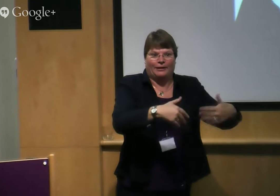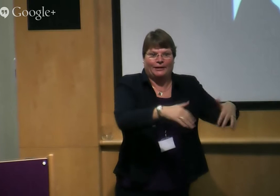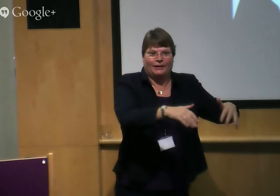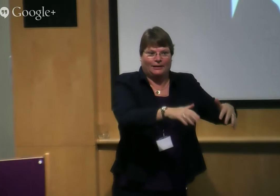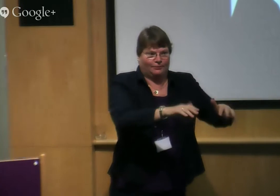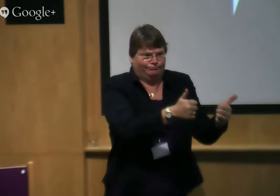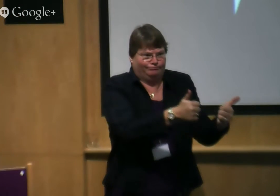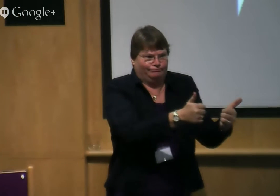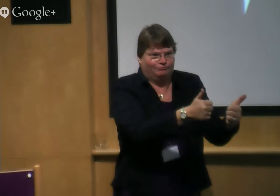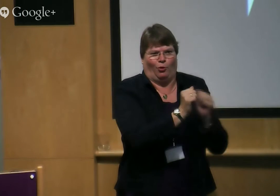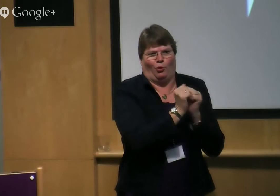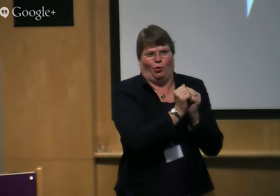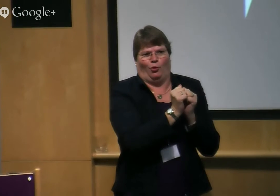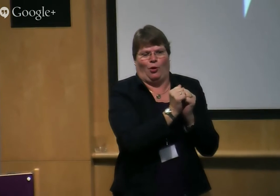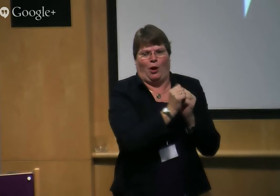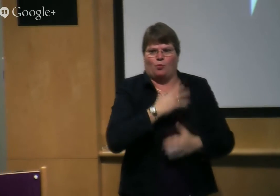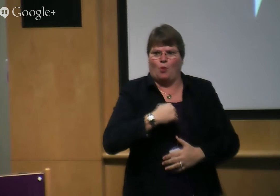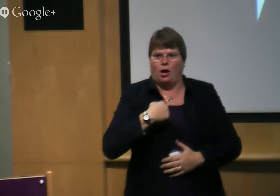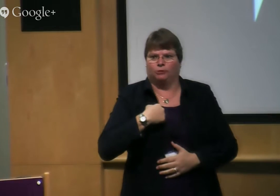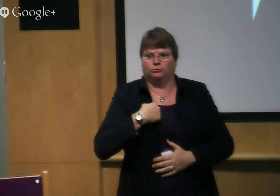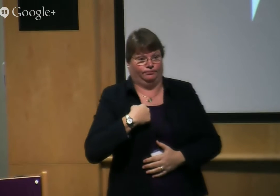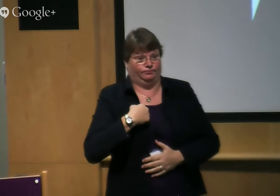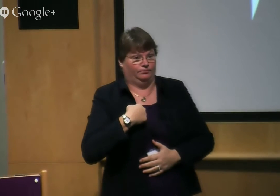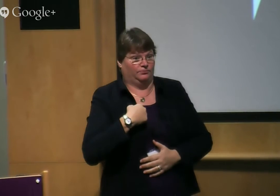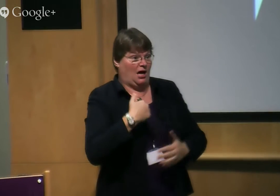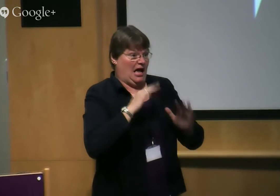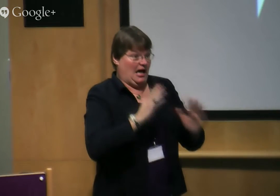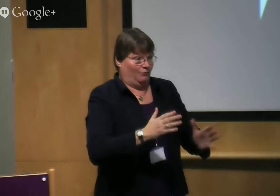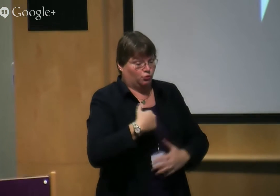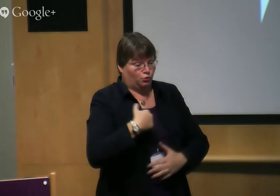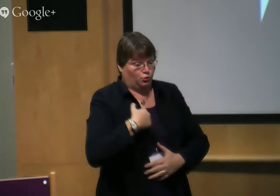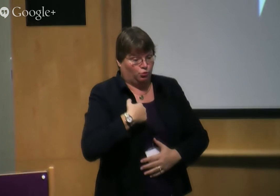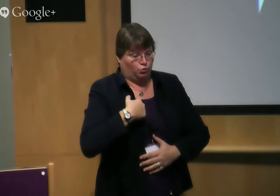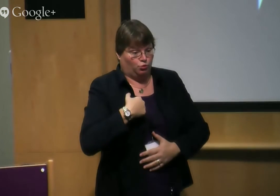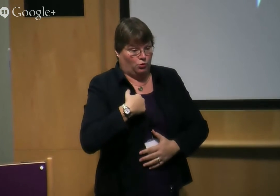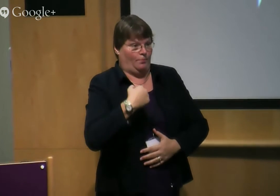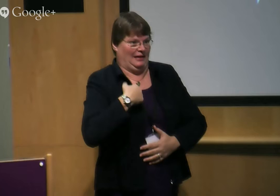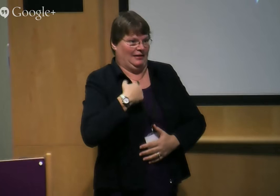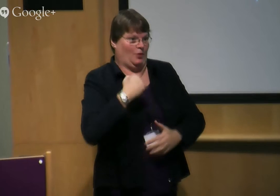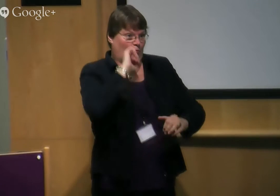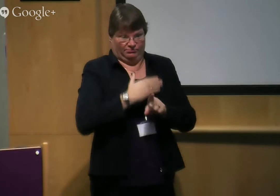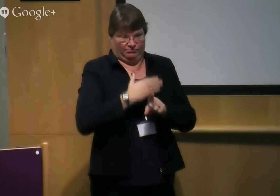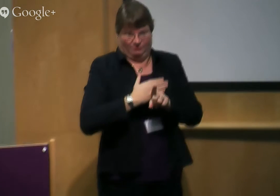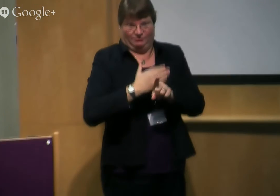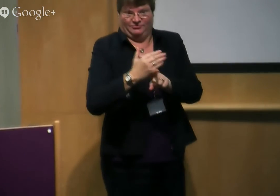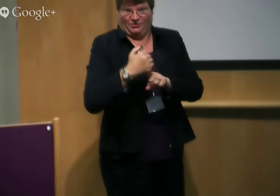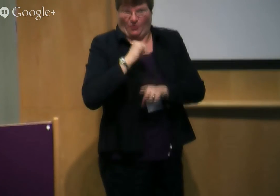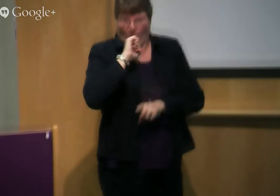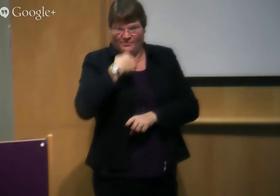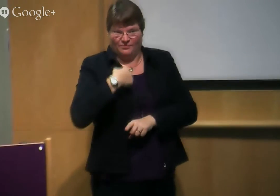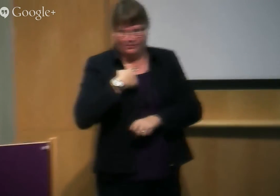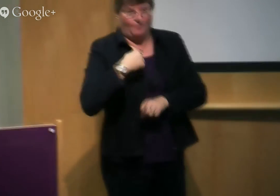about past achievements. That's very good, and I appreciate you explaining to us. But I have to say,